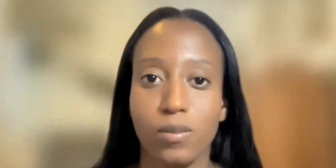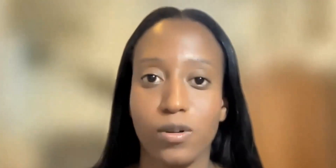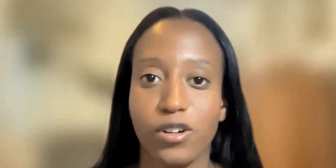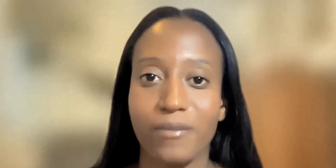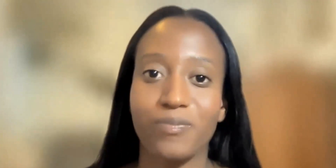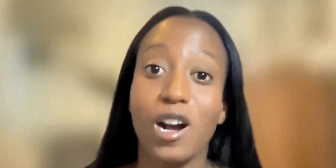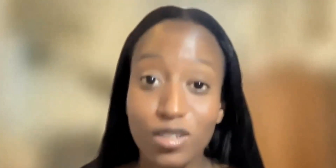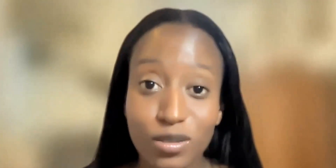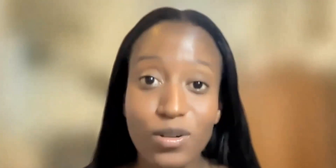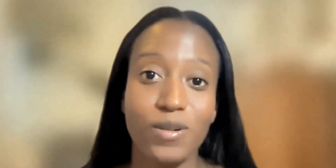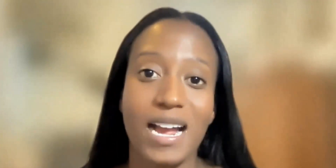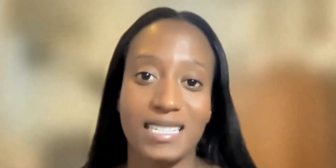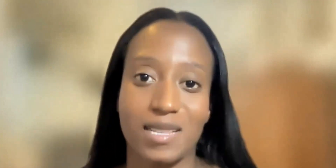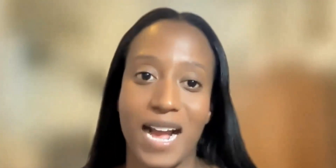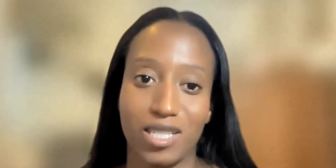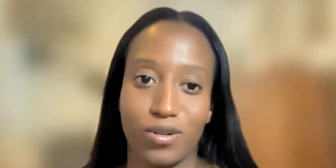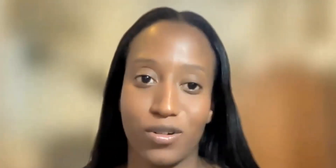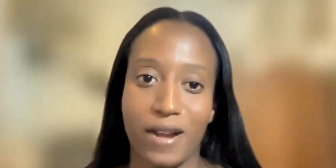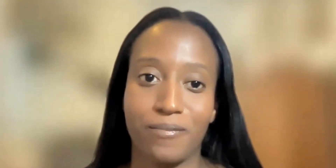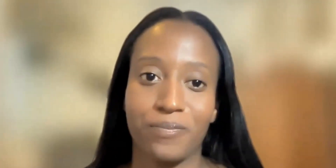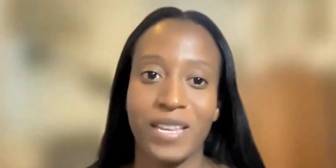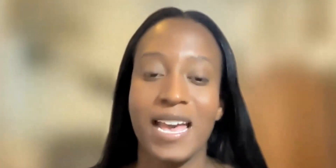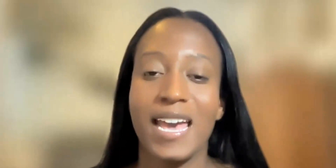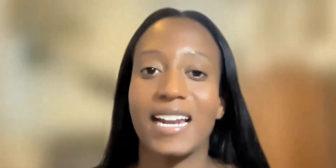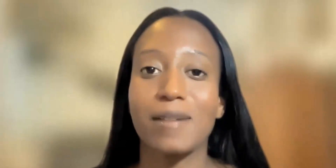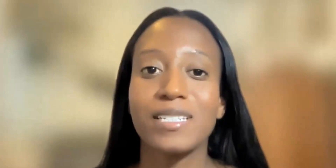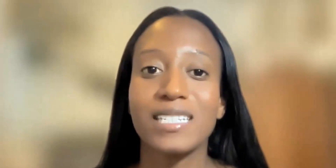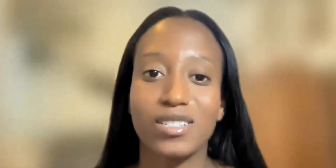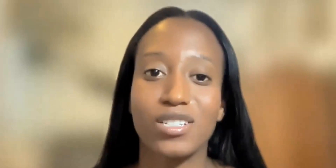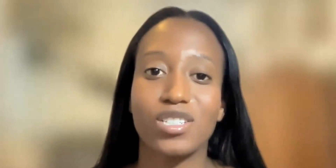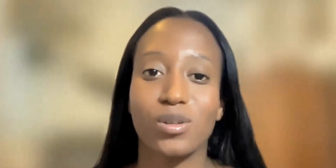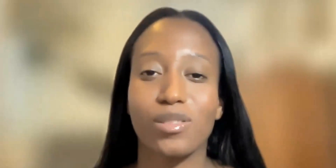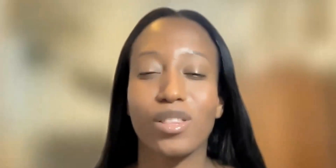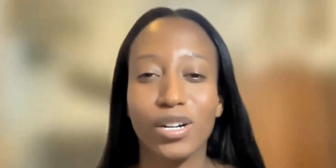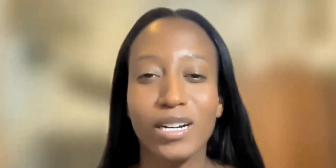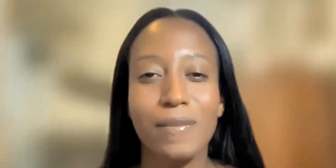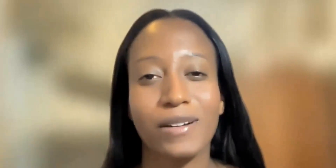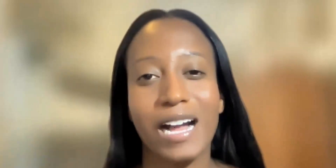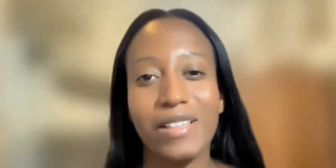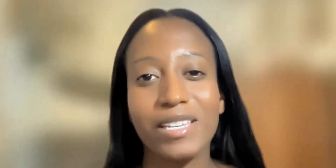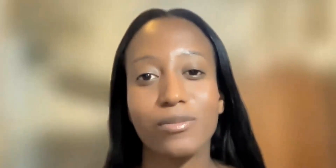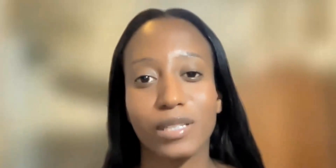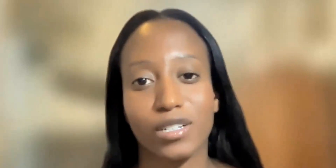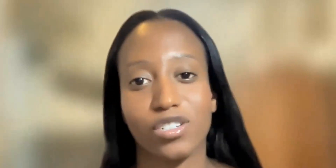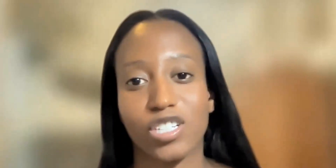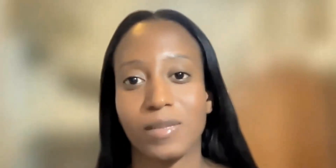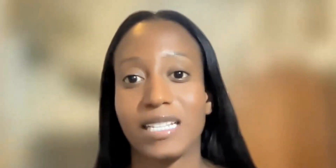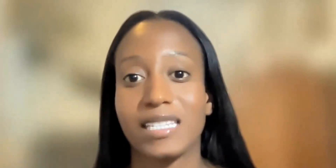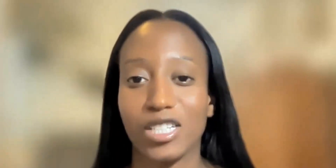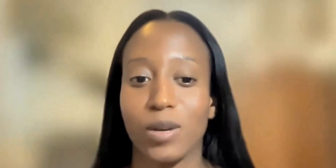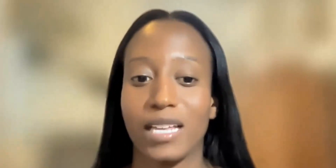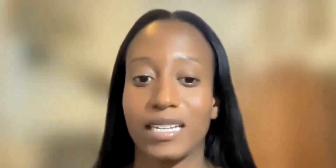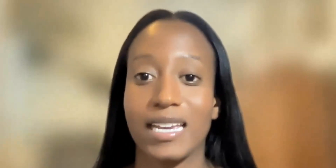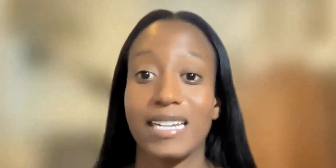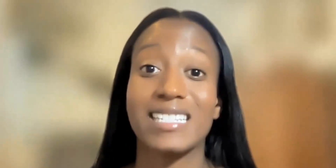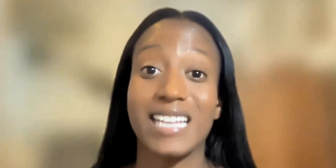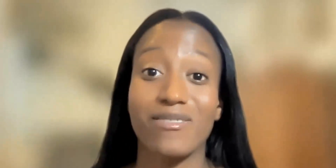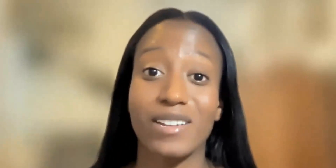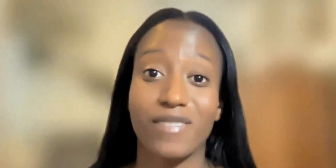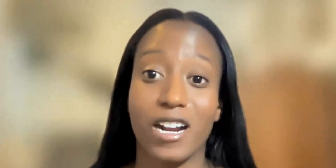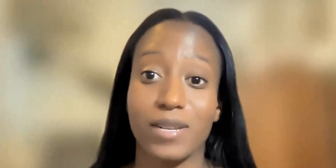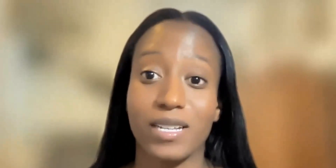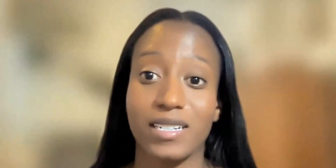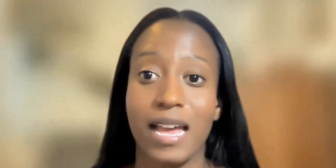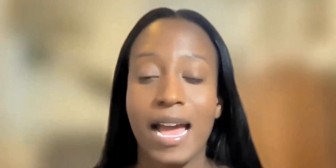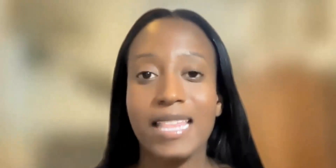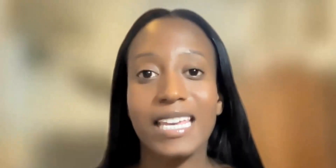Sexuality Support Program, also known as the PASS program. It helps Indigenous youth learn about healthy relationships and sexuality in a